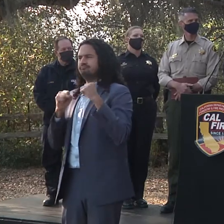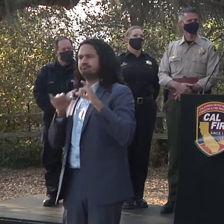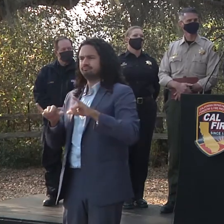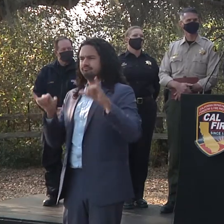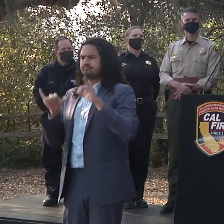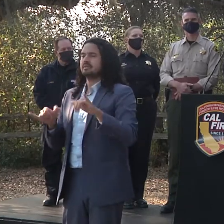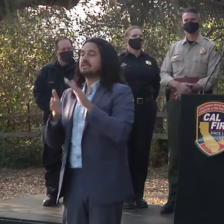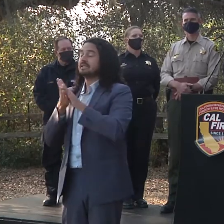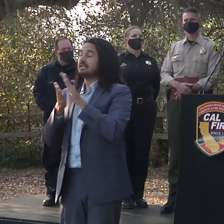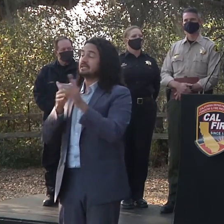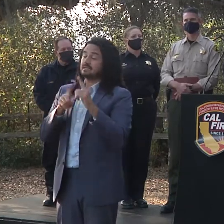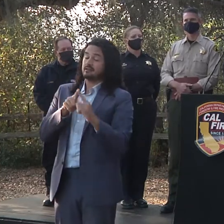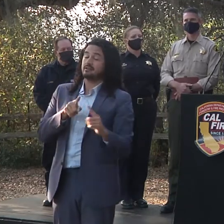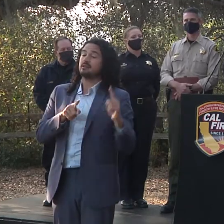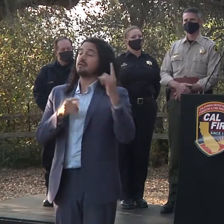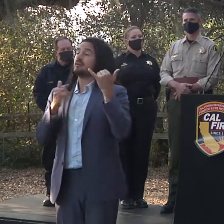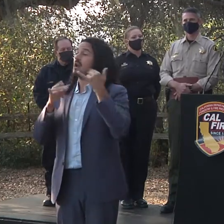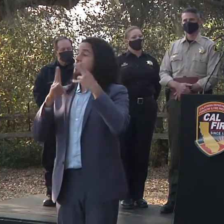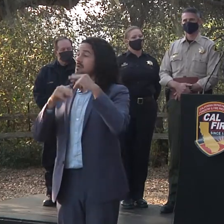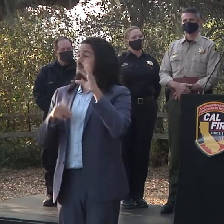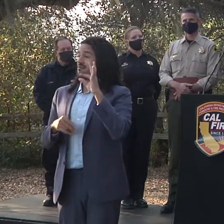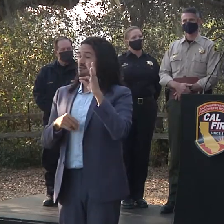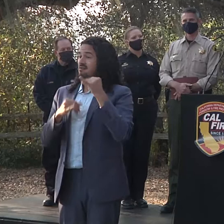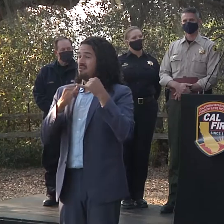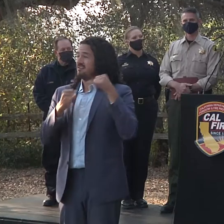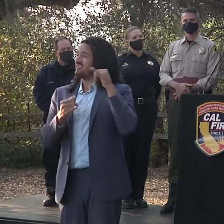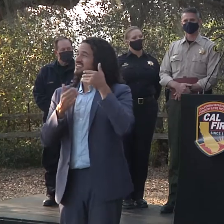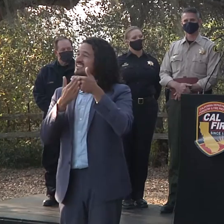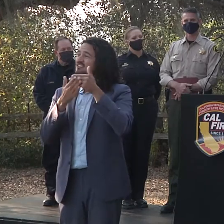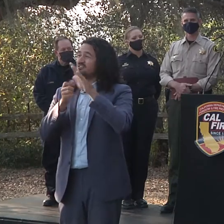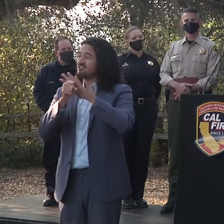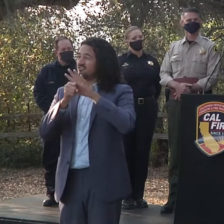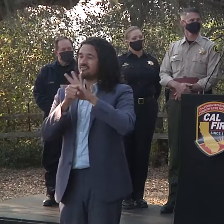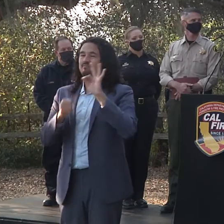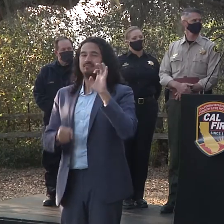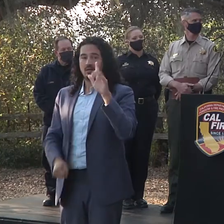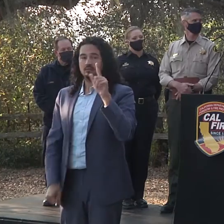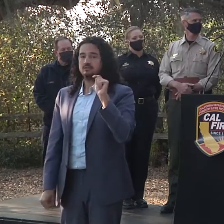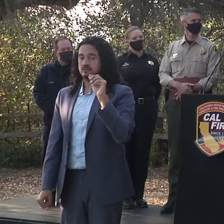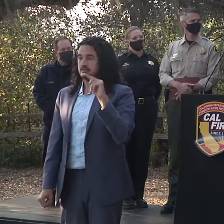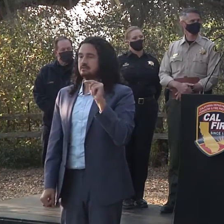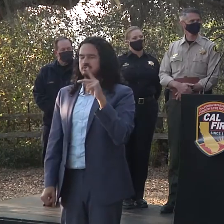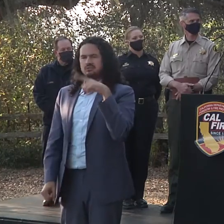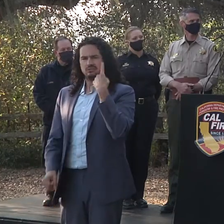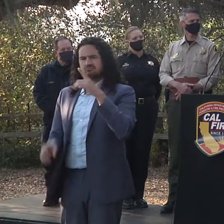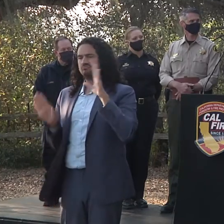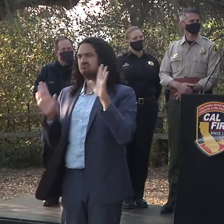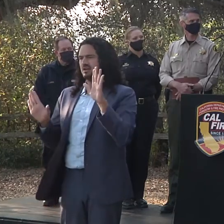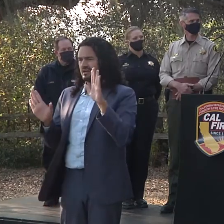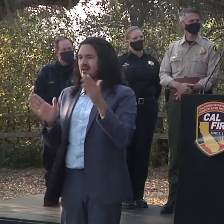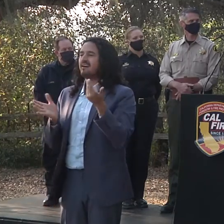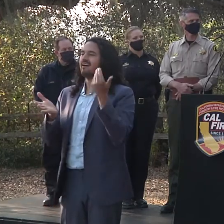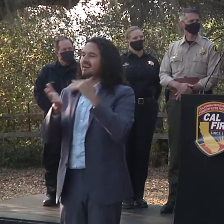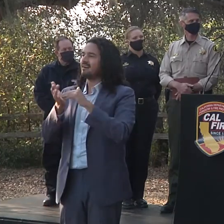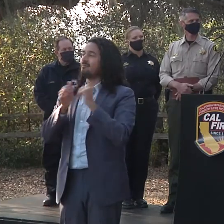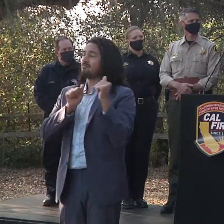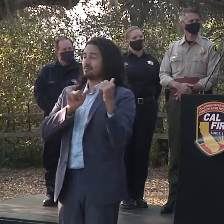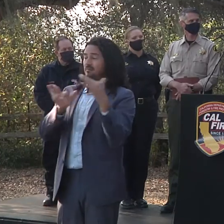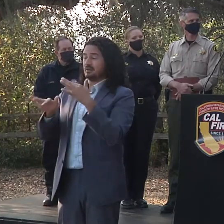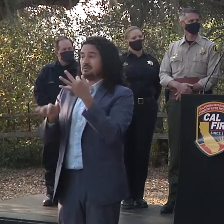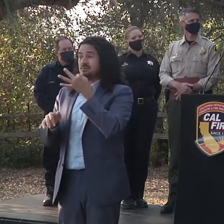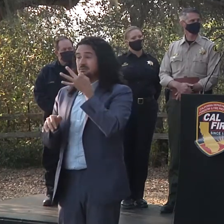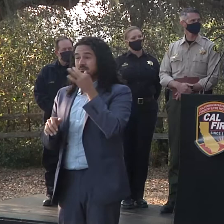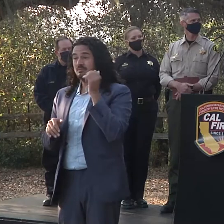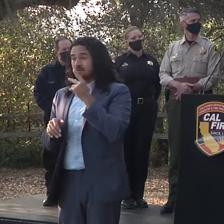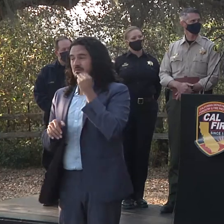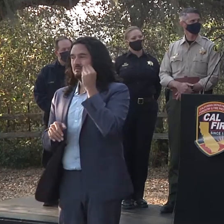corridor around the Camilla Felton's looking really good. Again, repopulation going on in those areas. And then moving